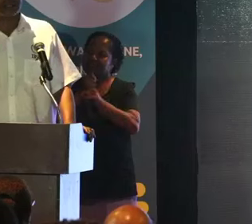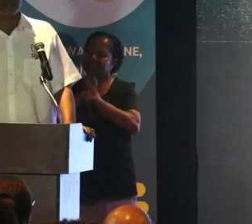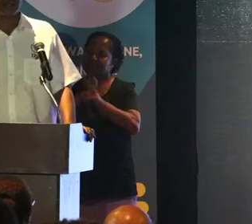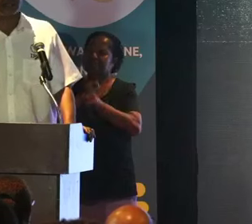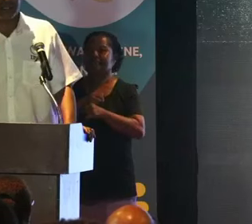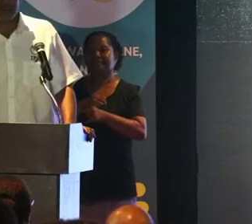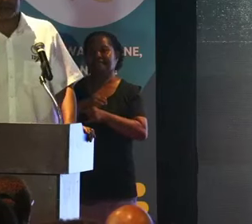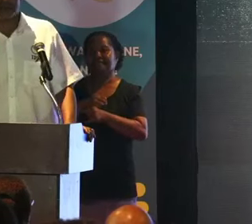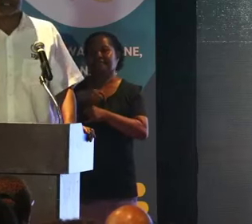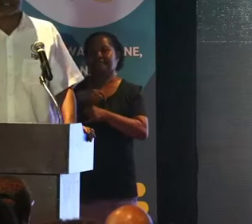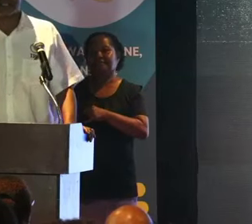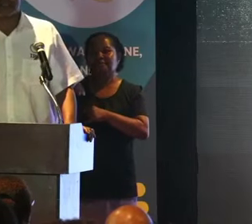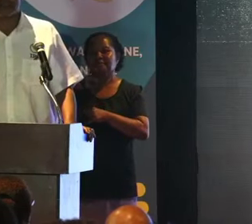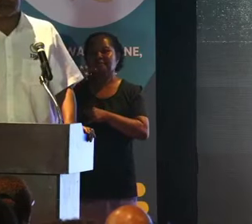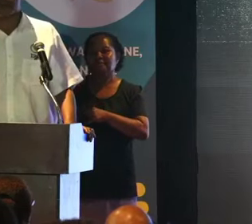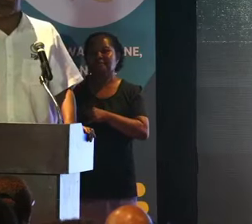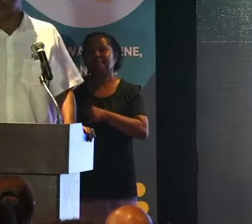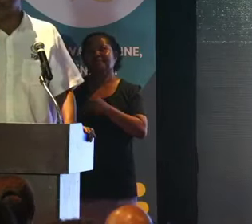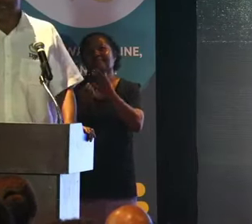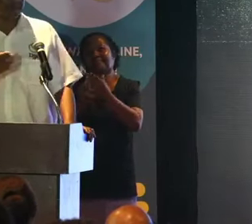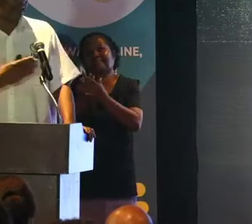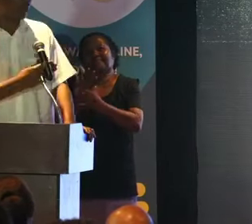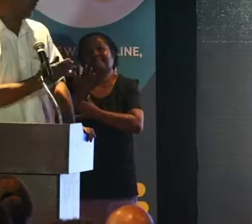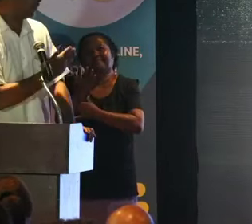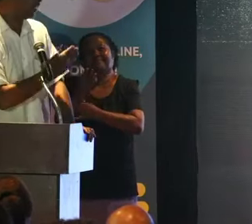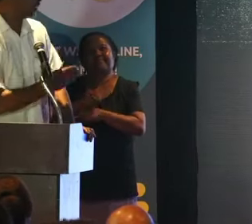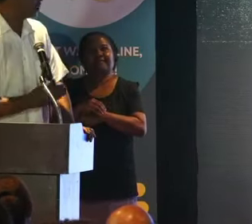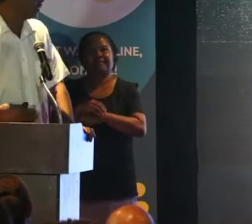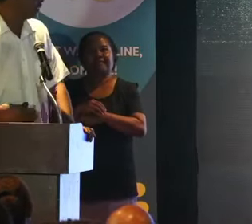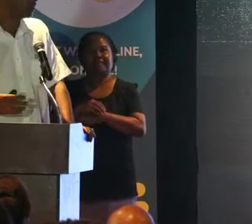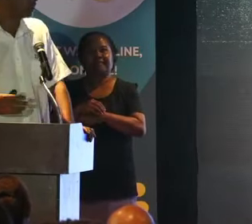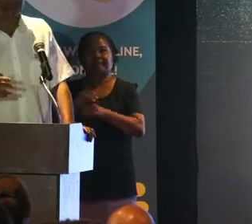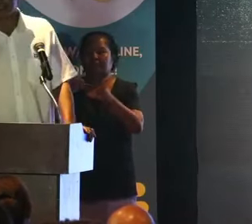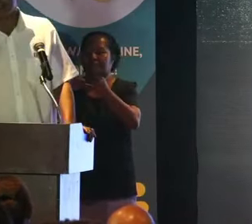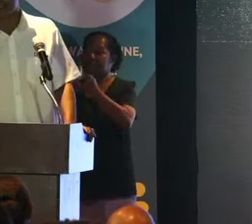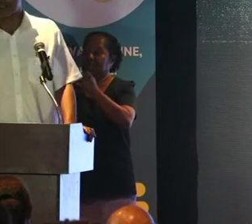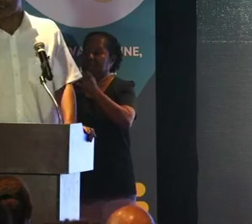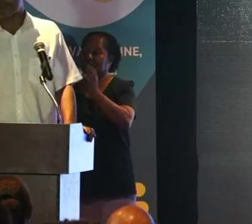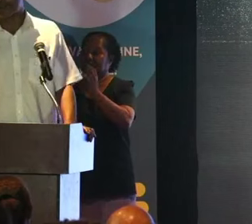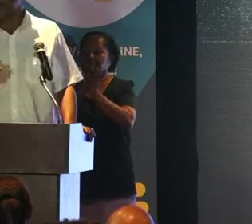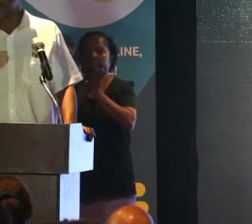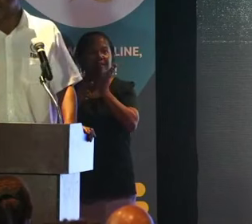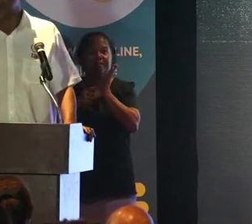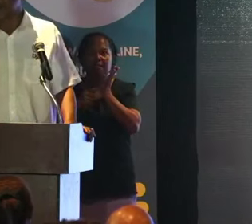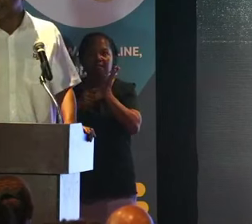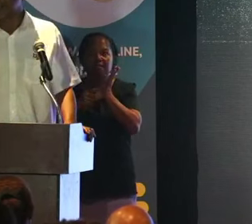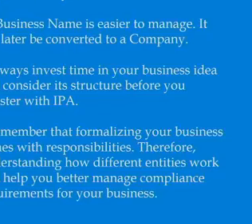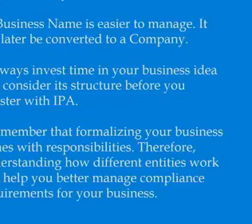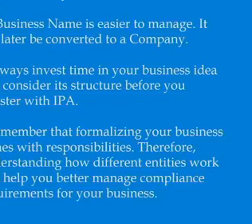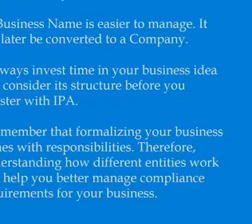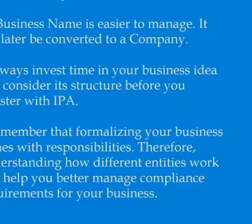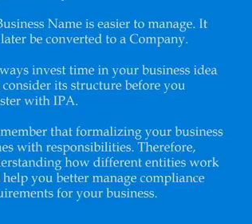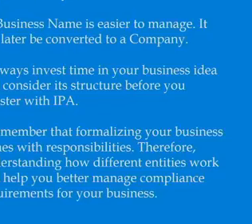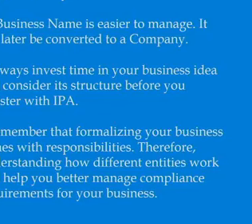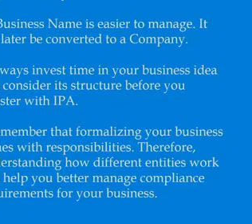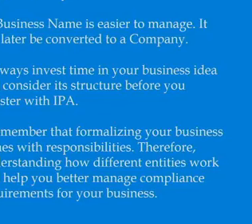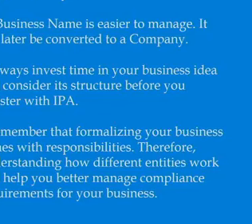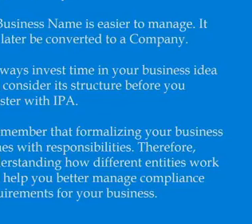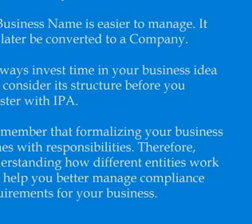then it goes and it grows, and then it goes. So like for the SBT tax, it's 60,000, but maybe it's going up to going